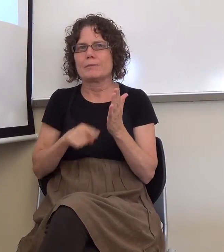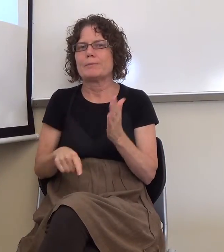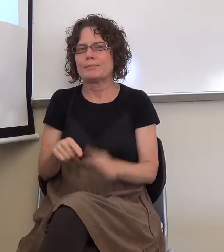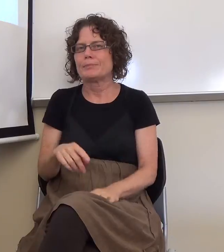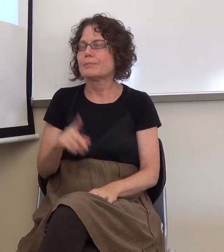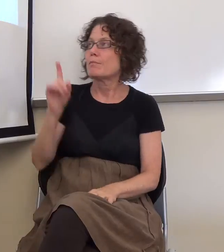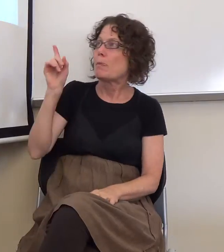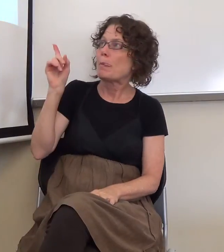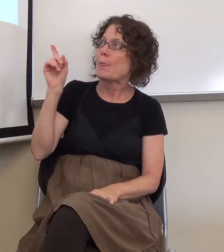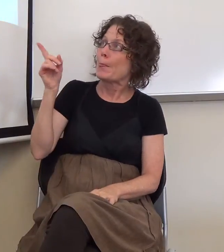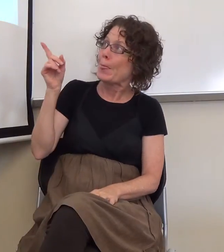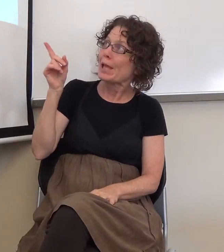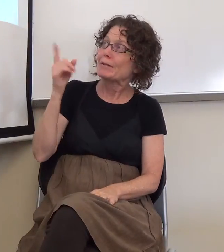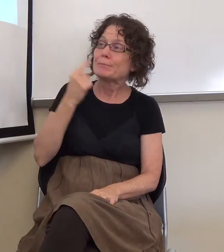just wants you to,